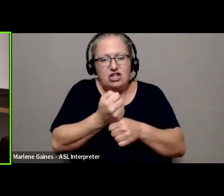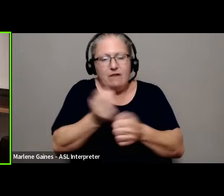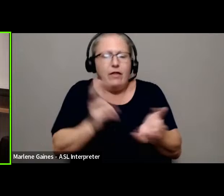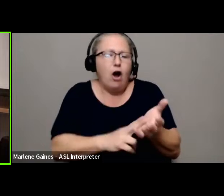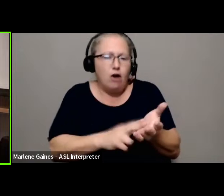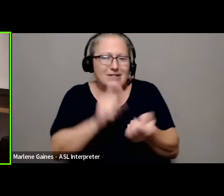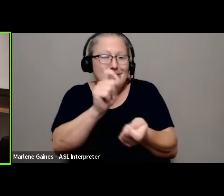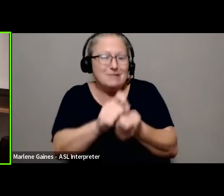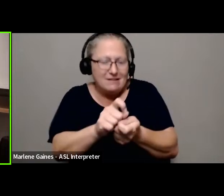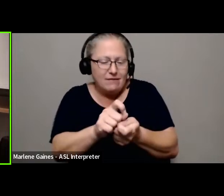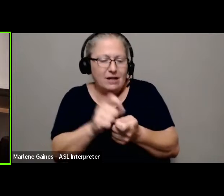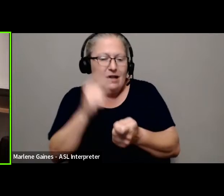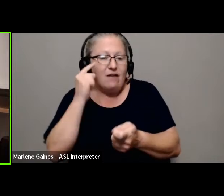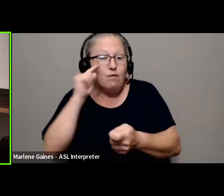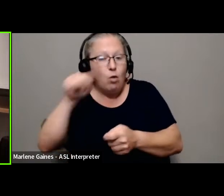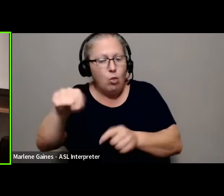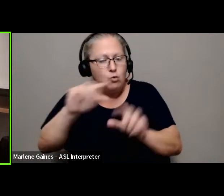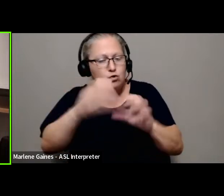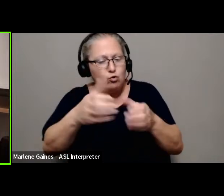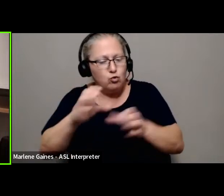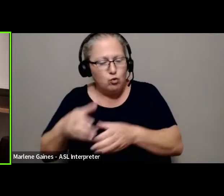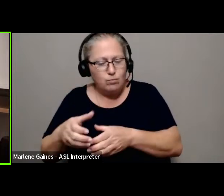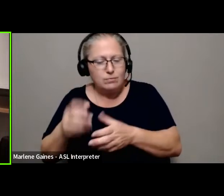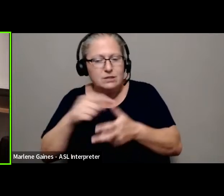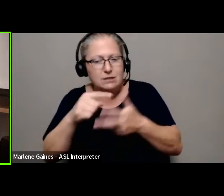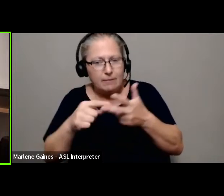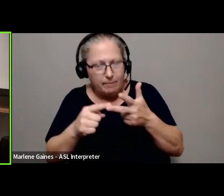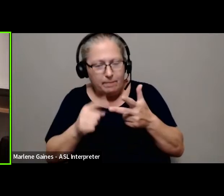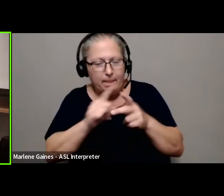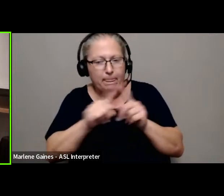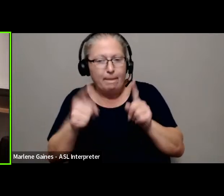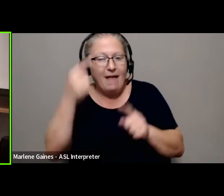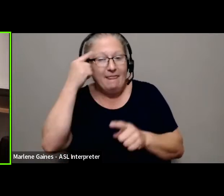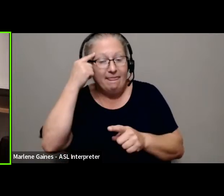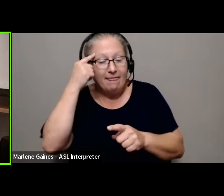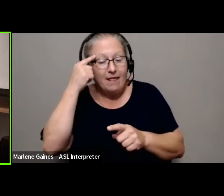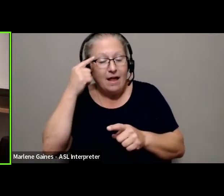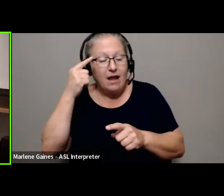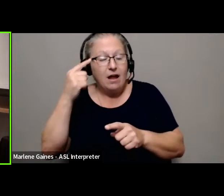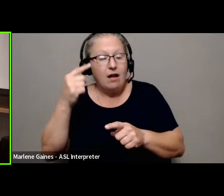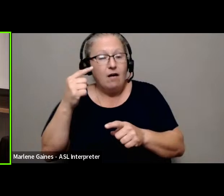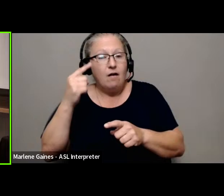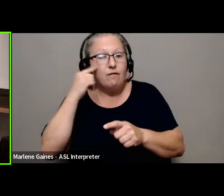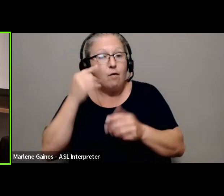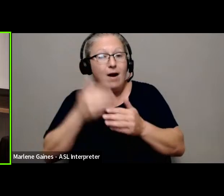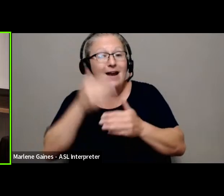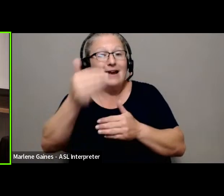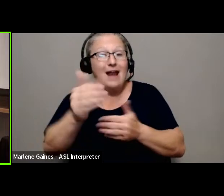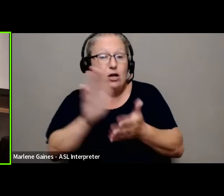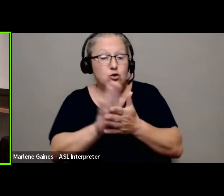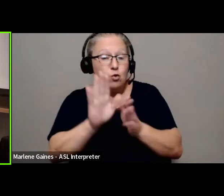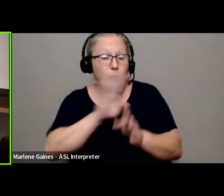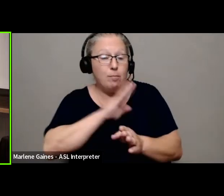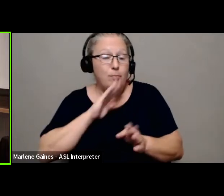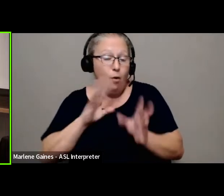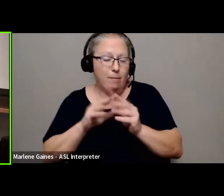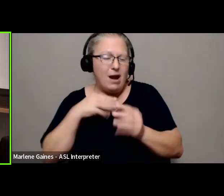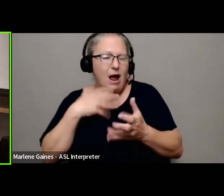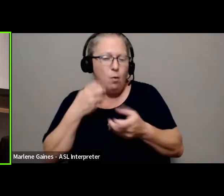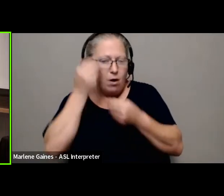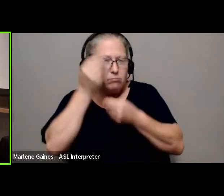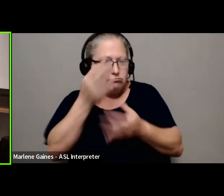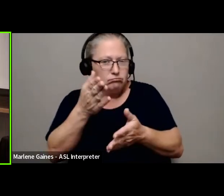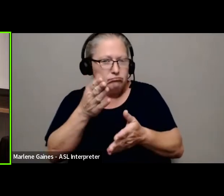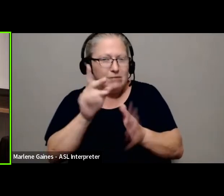contract specifically to those groups. But I think leading up to next school board meeting, I want to get you that data,